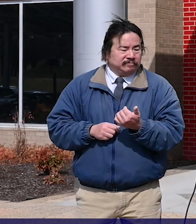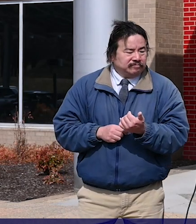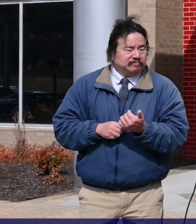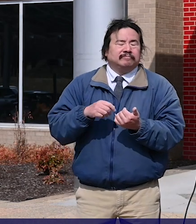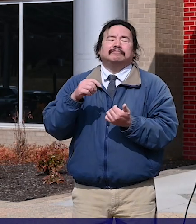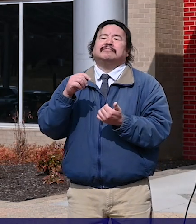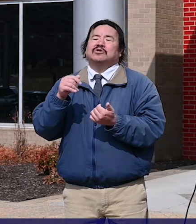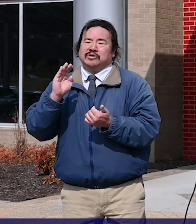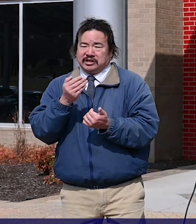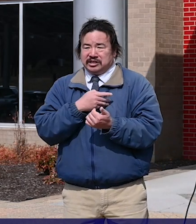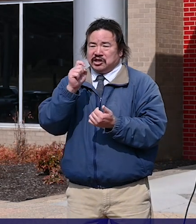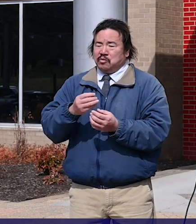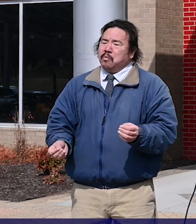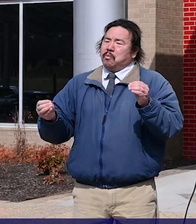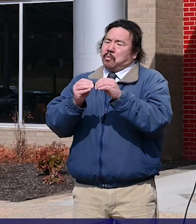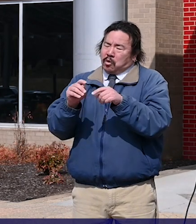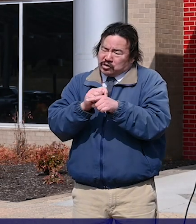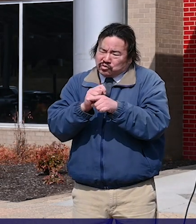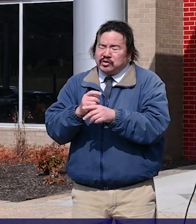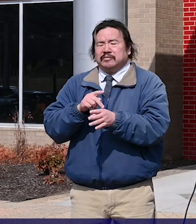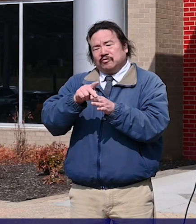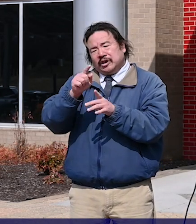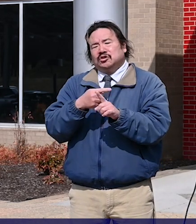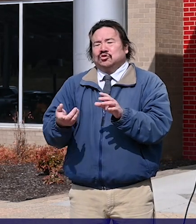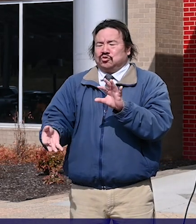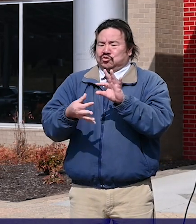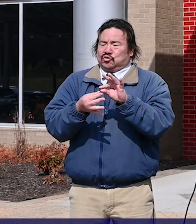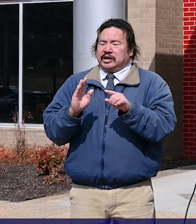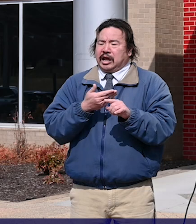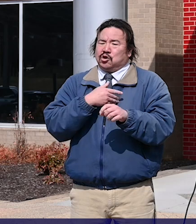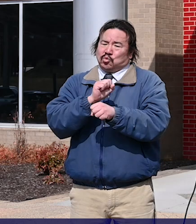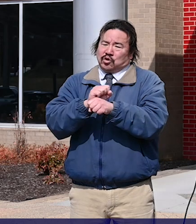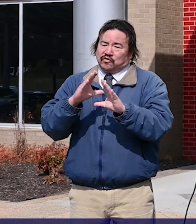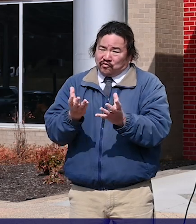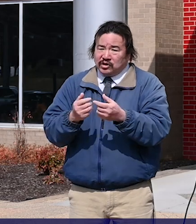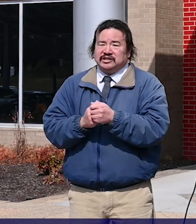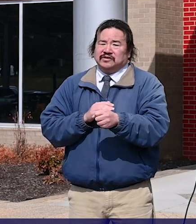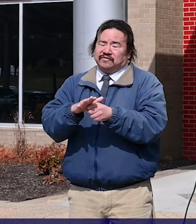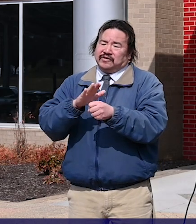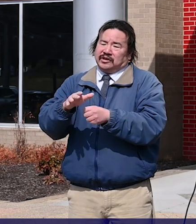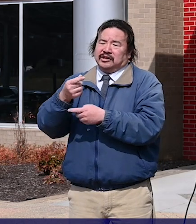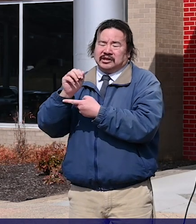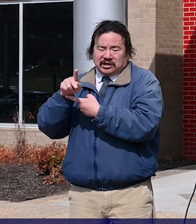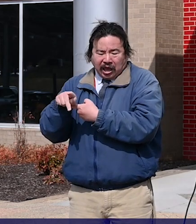rlcchildcare@howardcountymd.gov. We need more trained child care professionals to join our workforce to help fill these